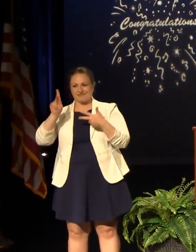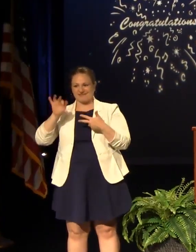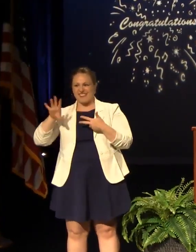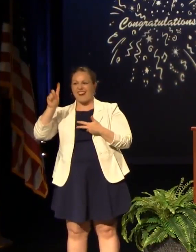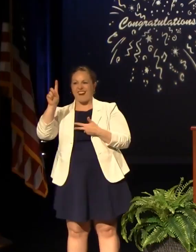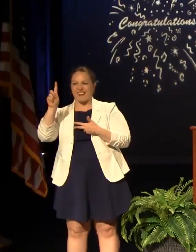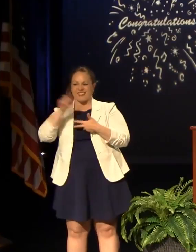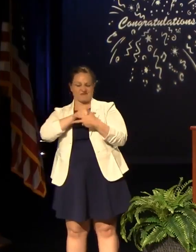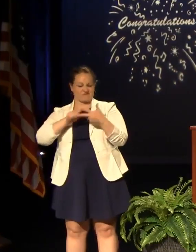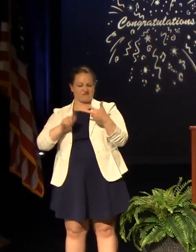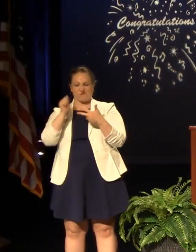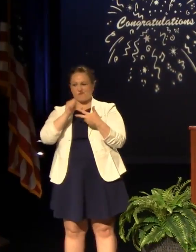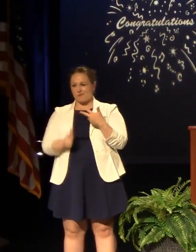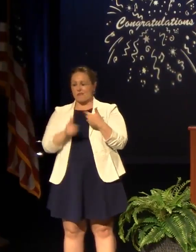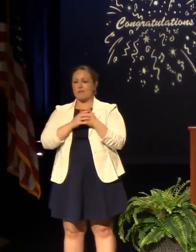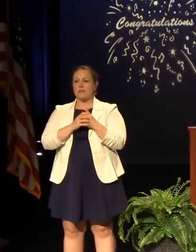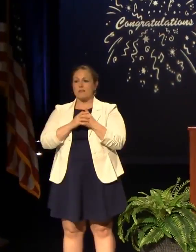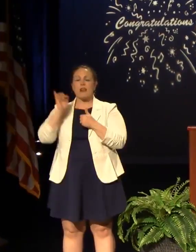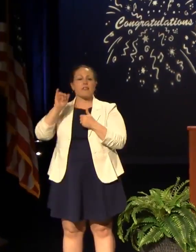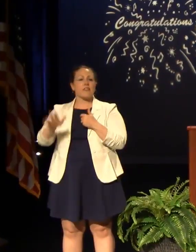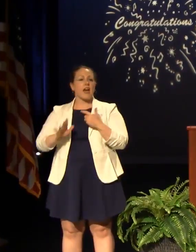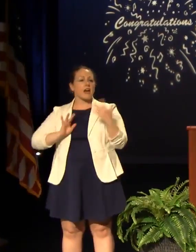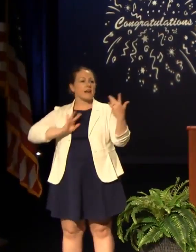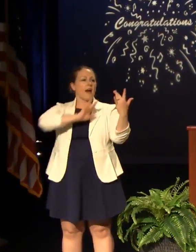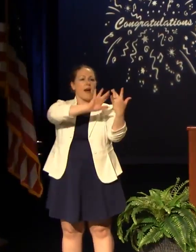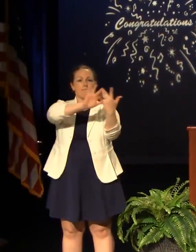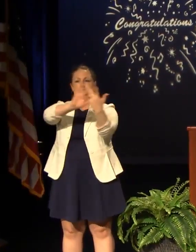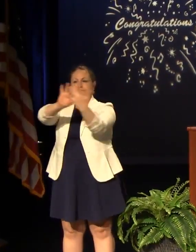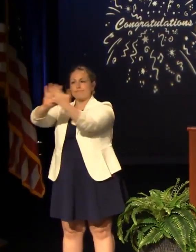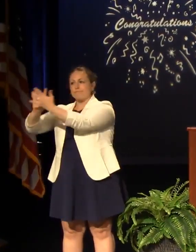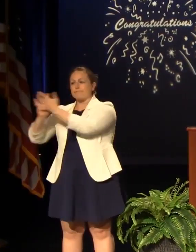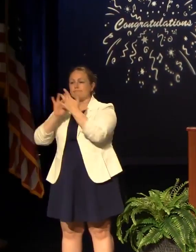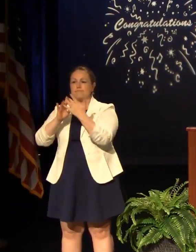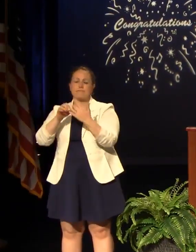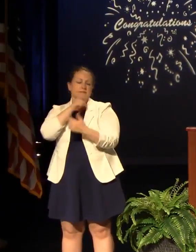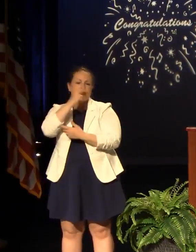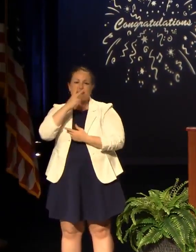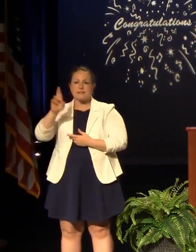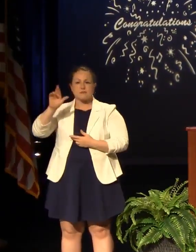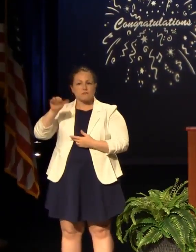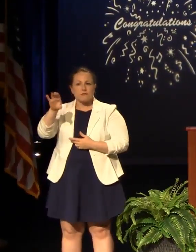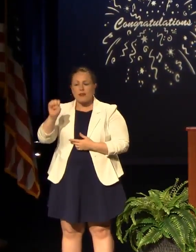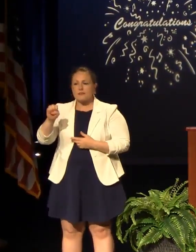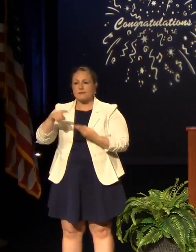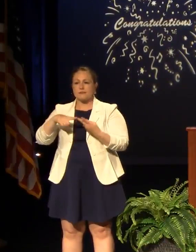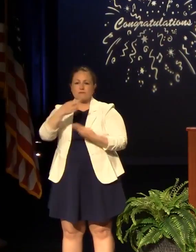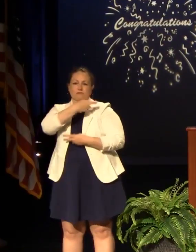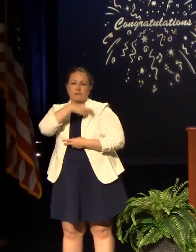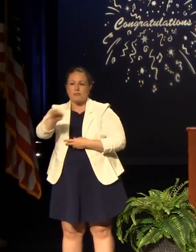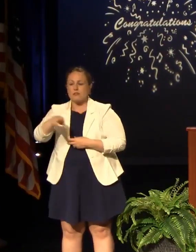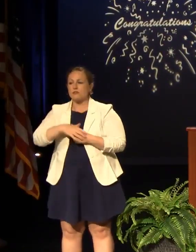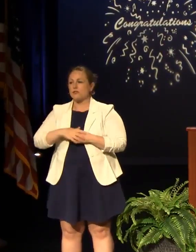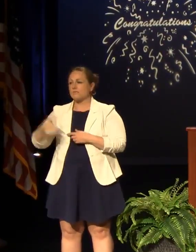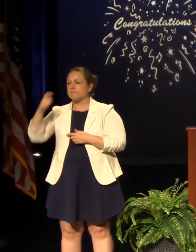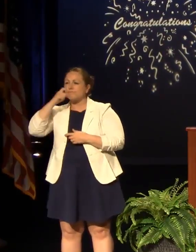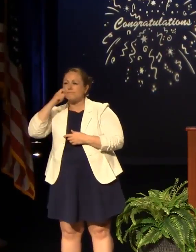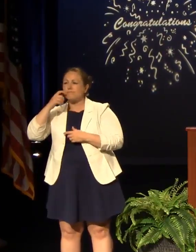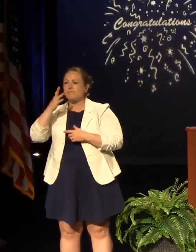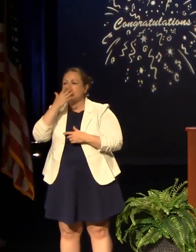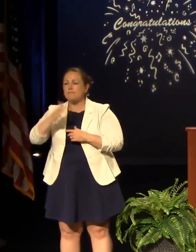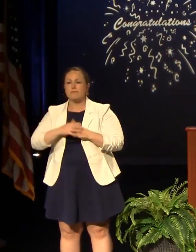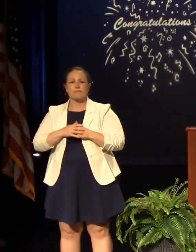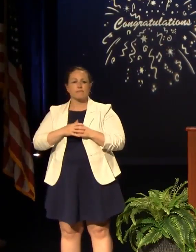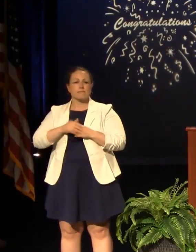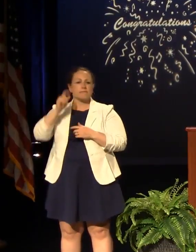Kindness reaches far beyond any border. It sees no race, no religion, no ethnicity, no gender